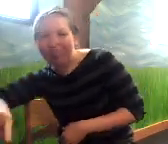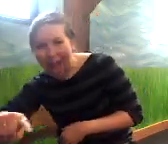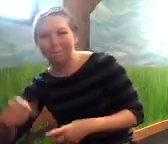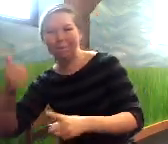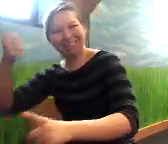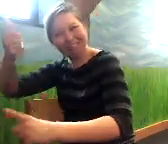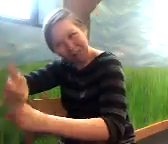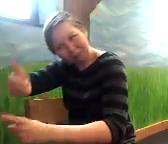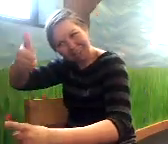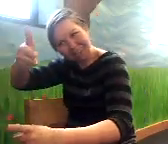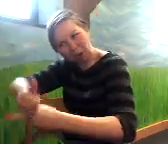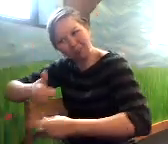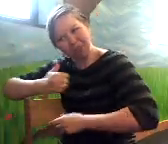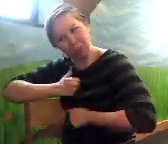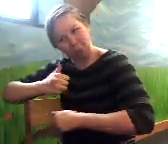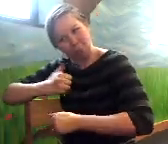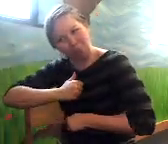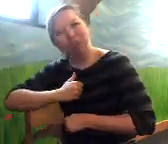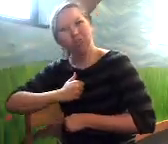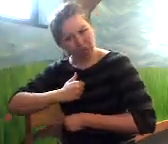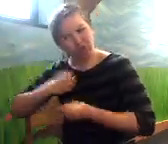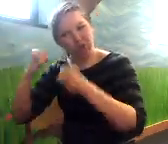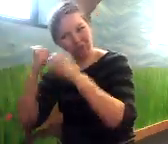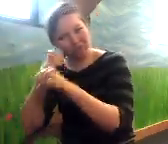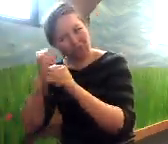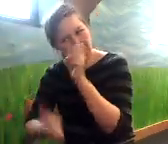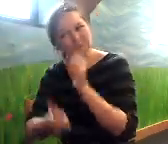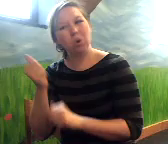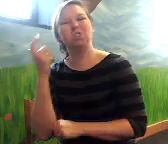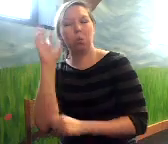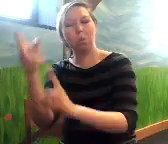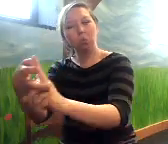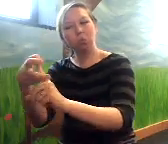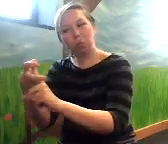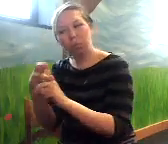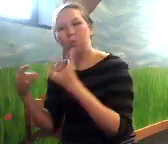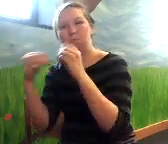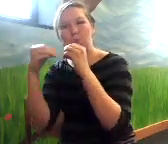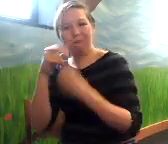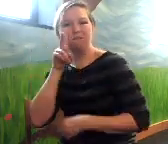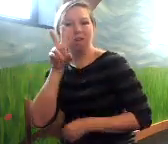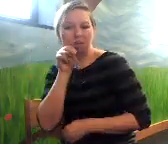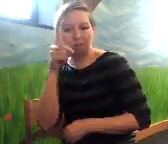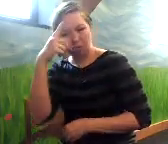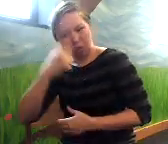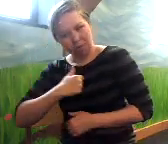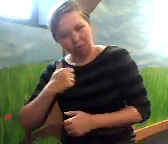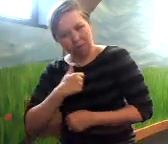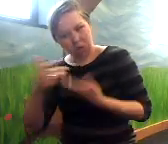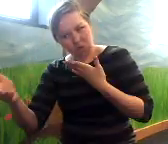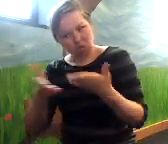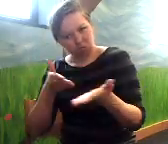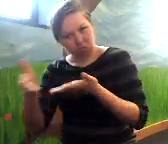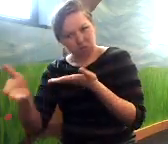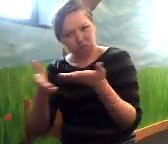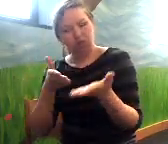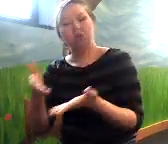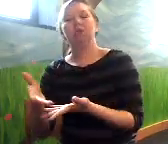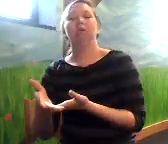more on their shoulders. Okay, you probably have heard something very similar in discussions of Afghanistan and